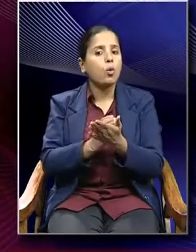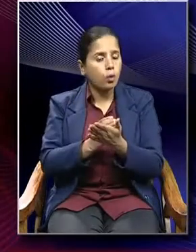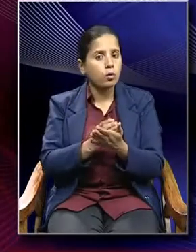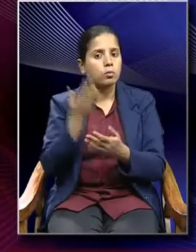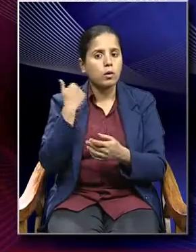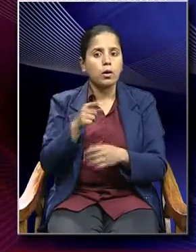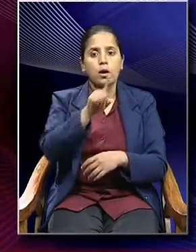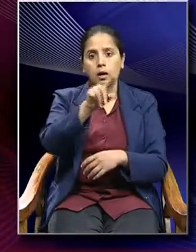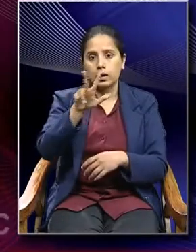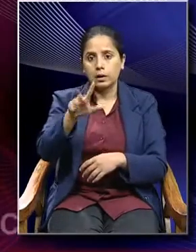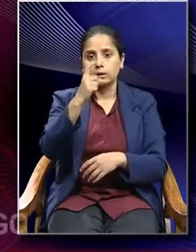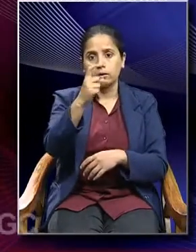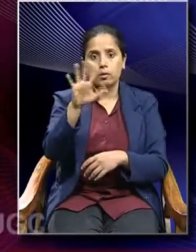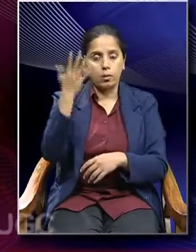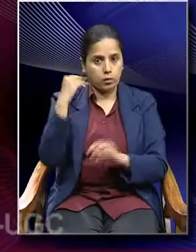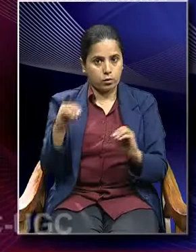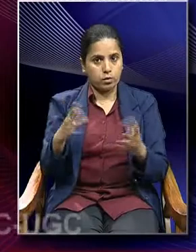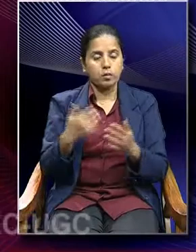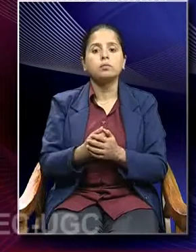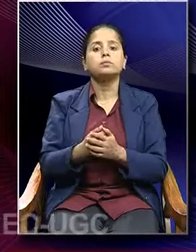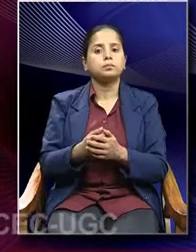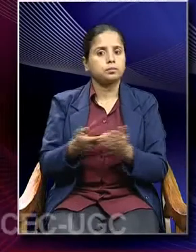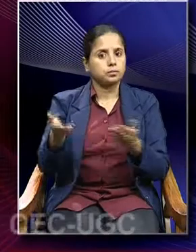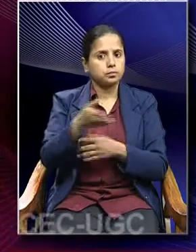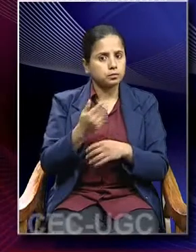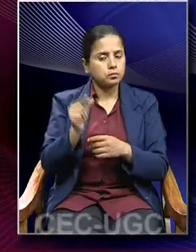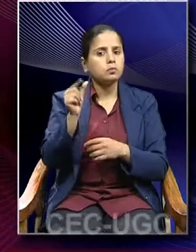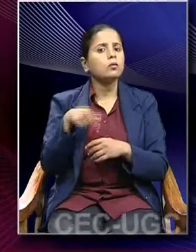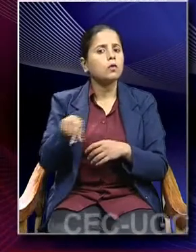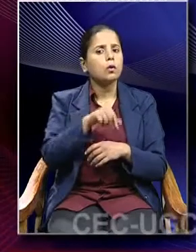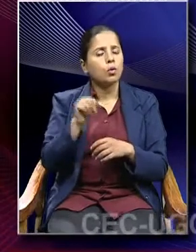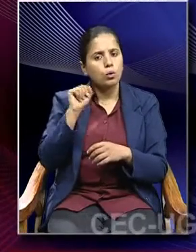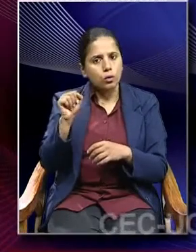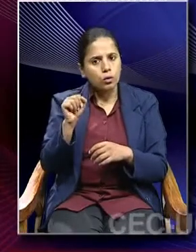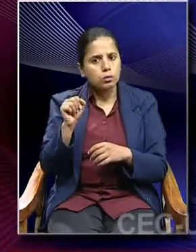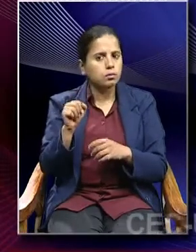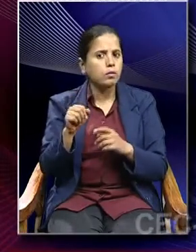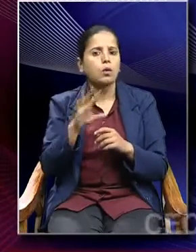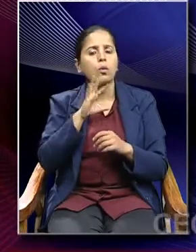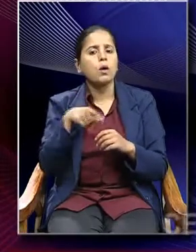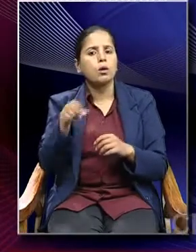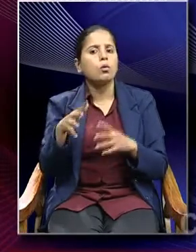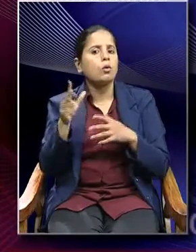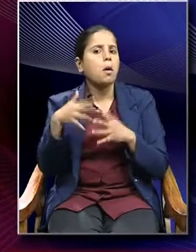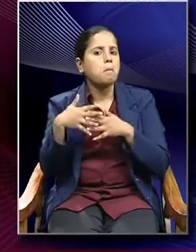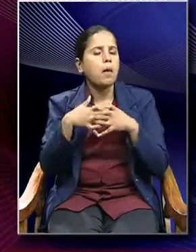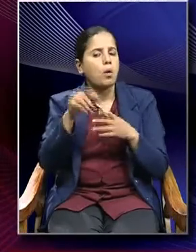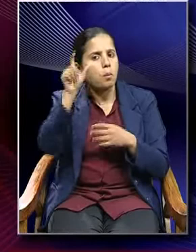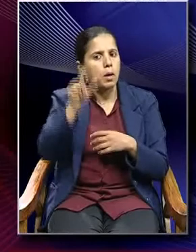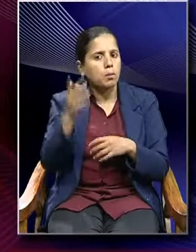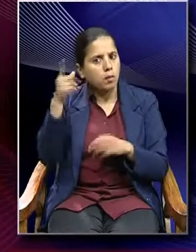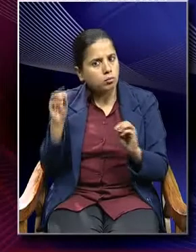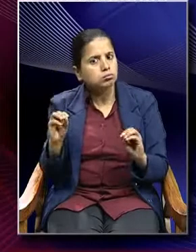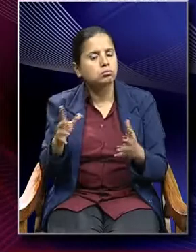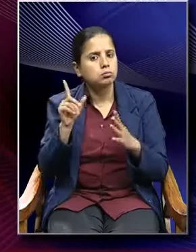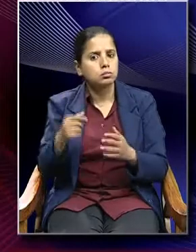in 1875 at Yale in United States by William Graham Sumner. In